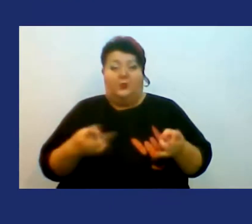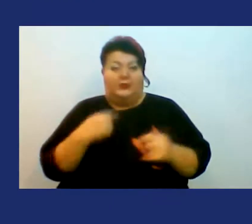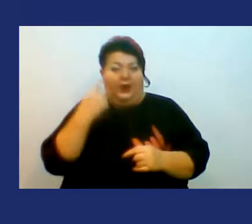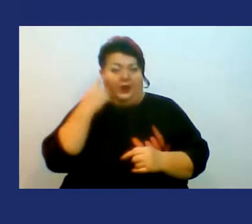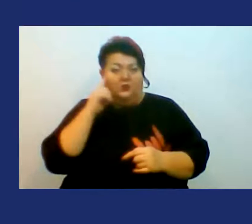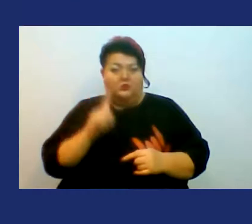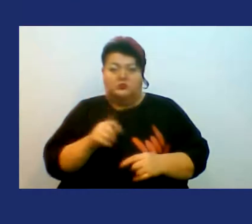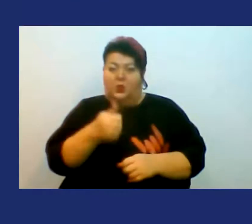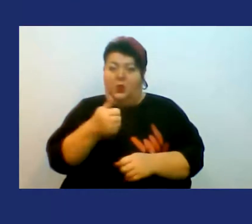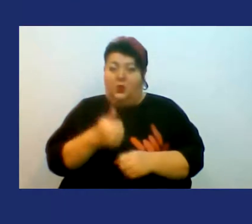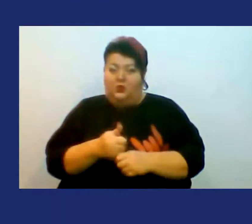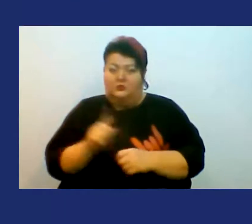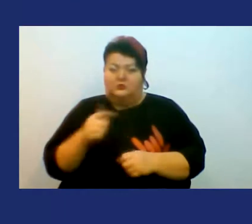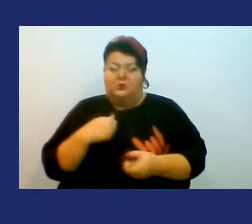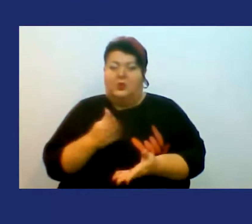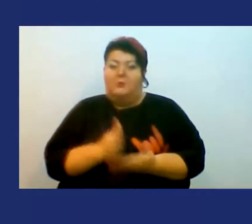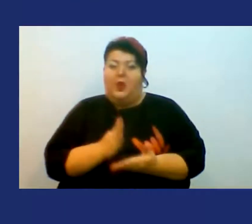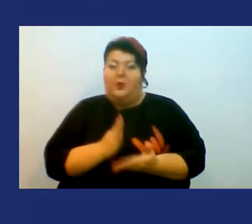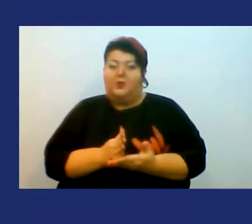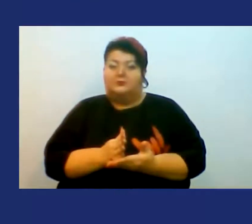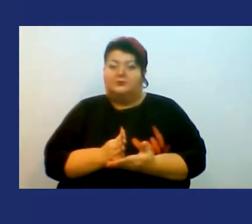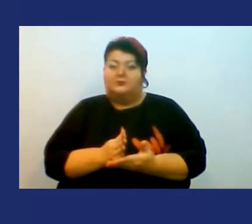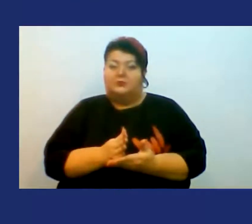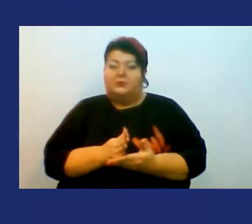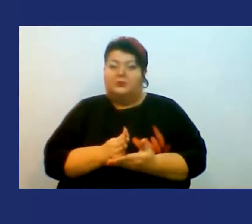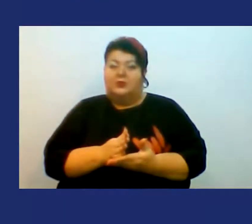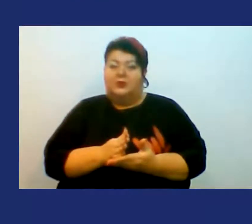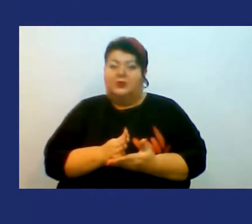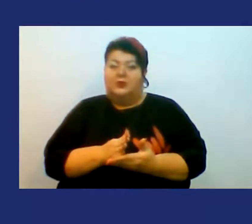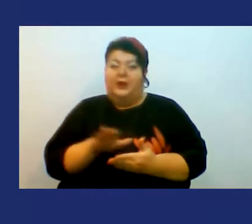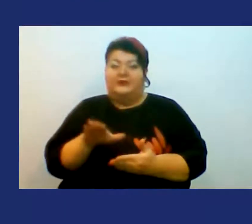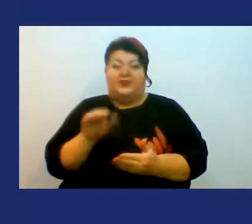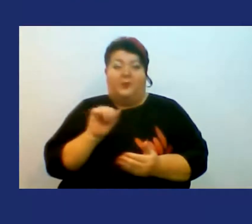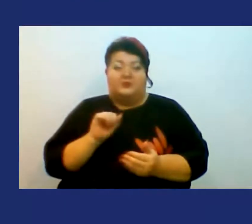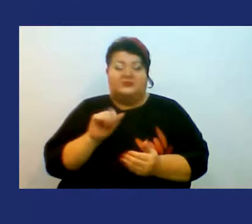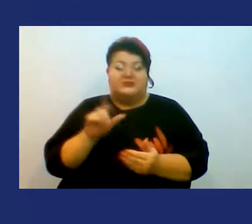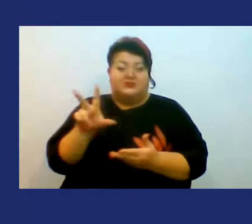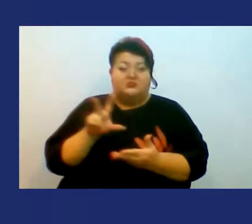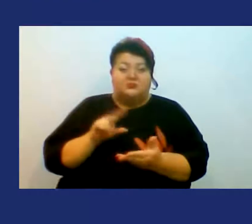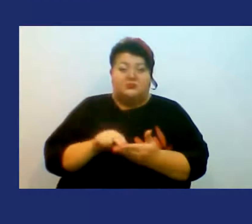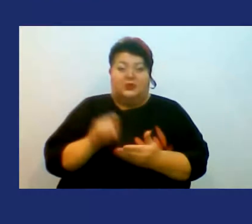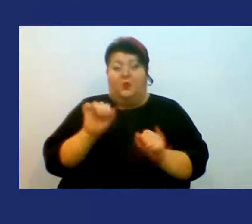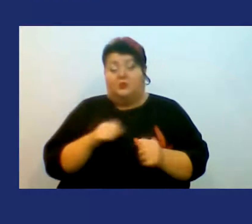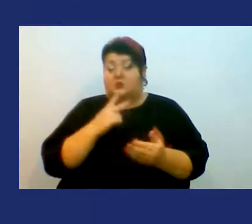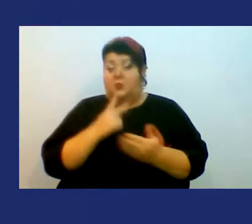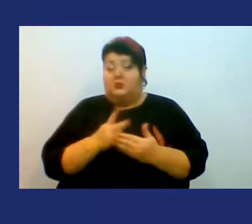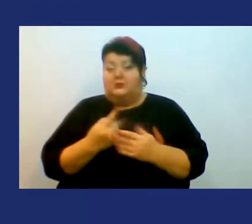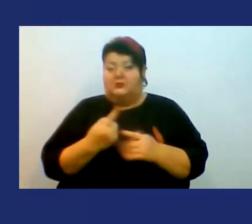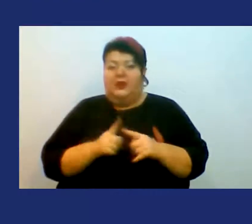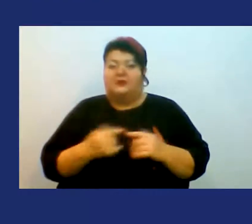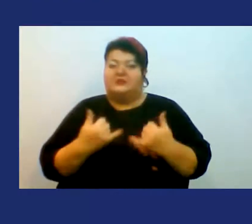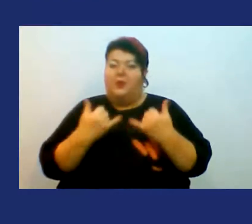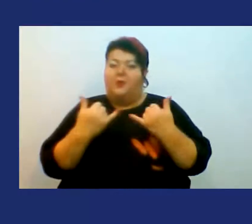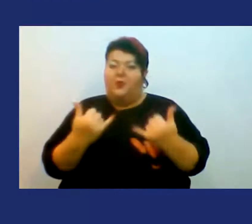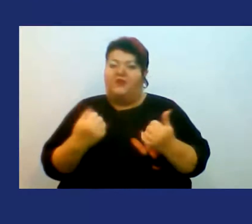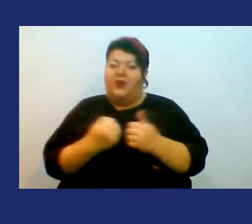the most important thing that we have to adopt and something that we can study some more is the